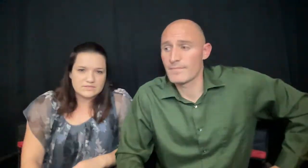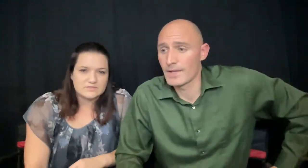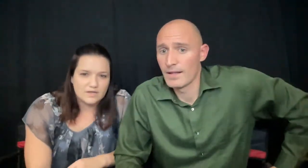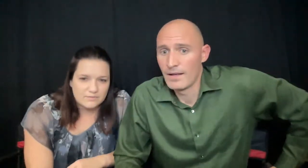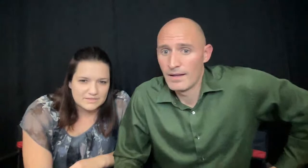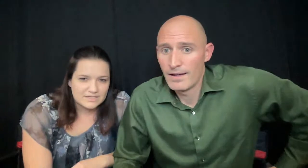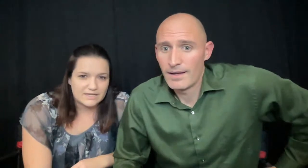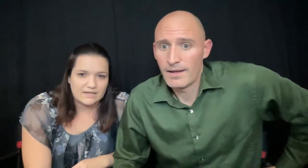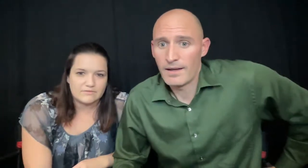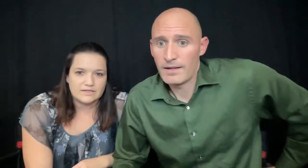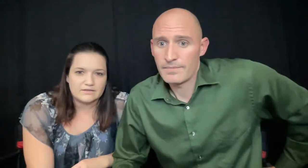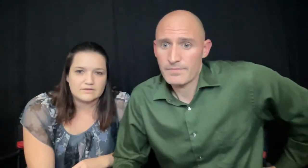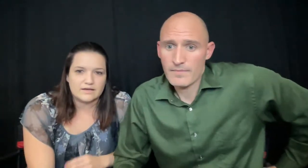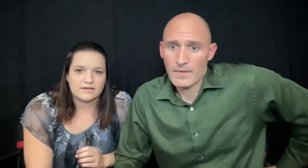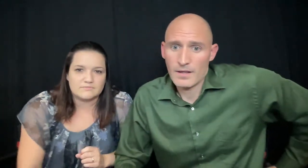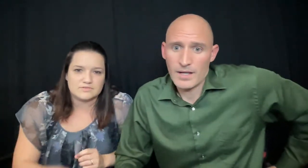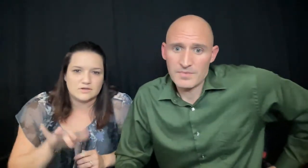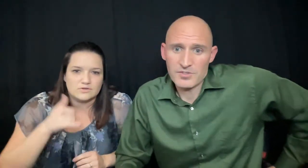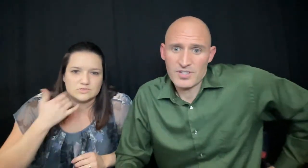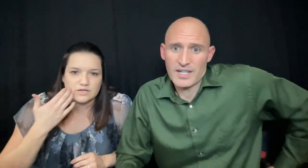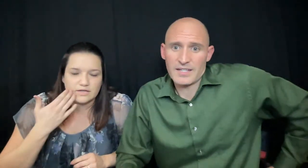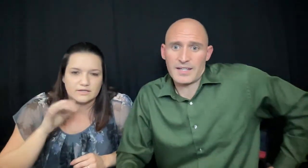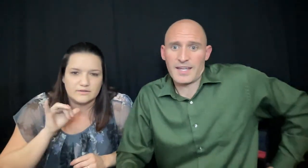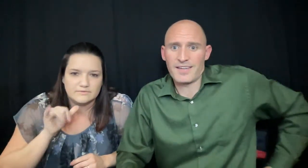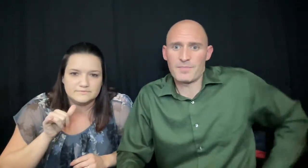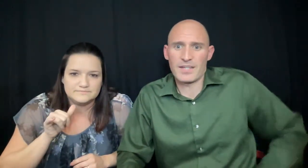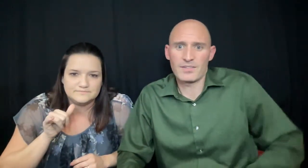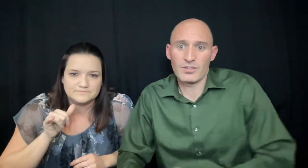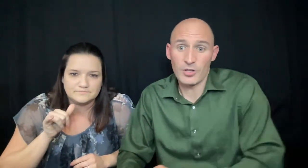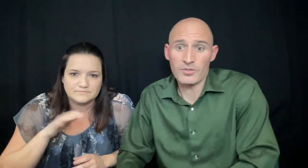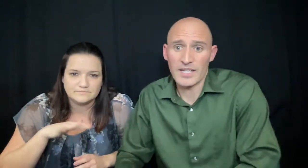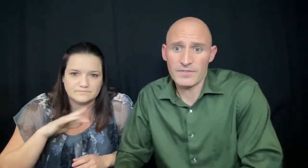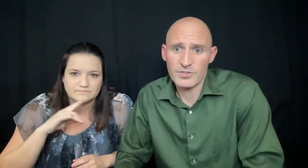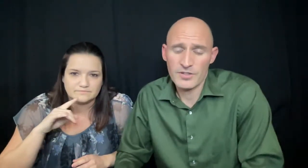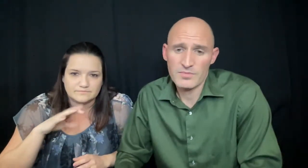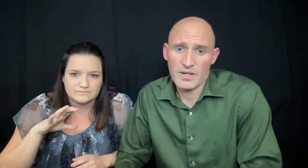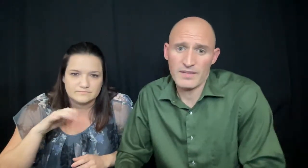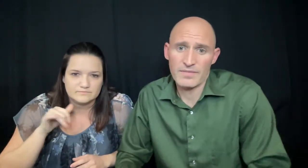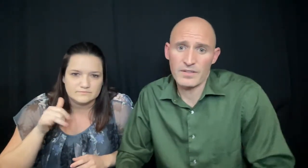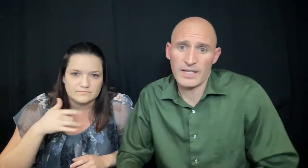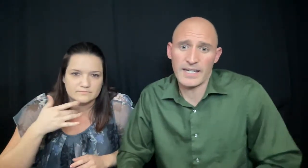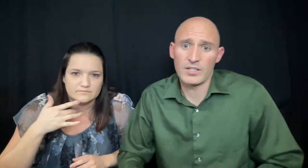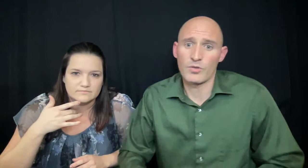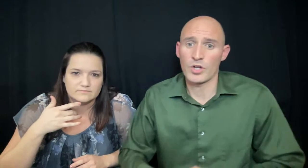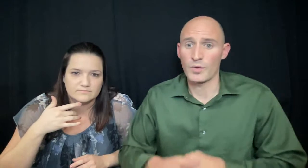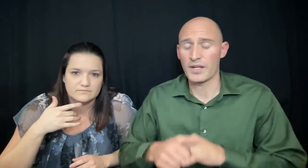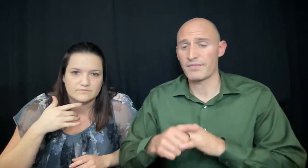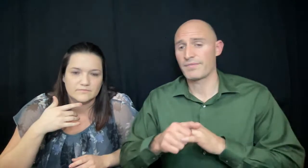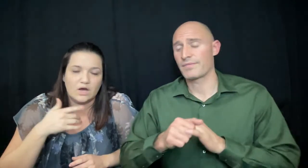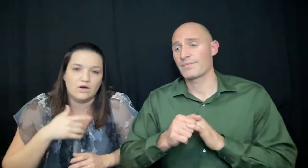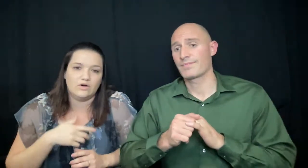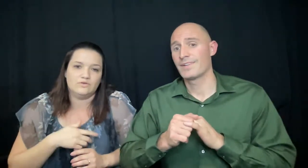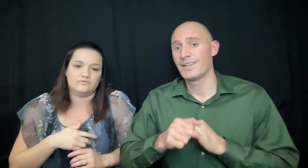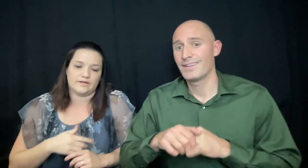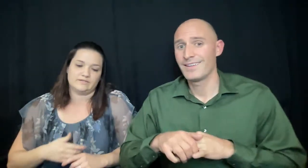a comment that I can't read it. I'm so shine. I have been to local deaf church, but I feel like I don't know enough. Oh, friend, I